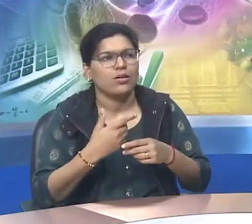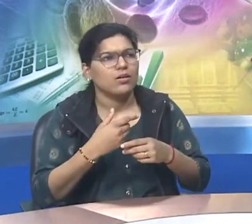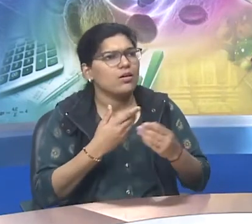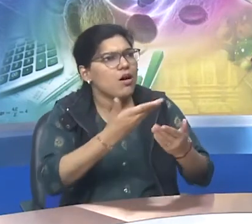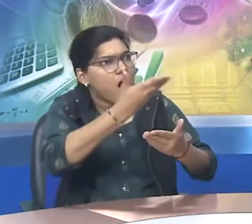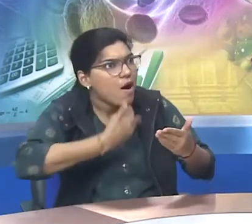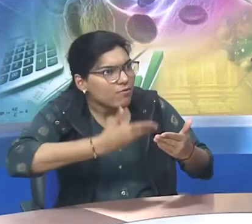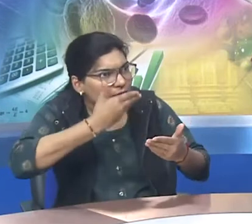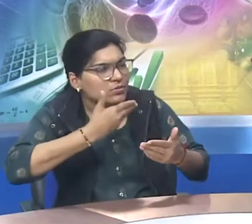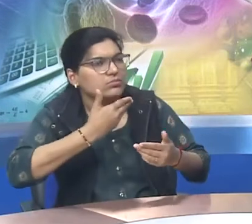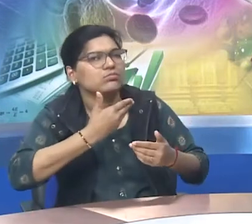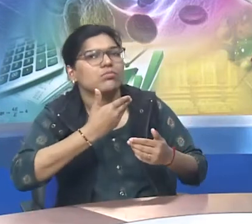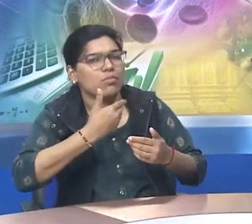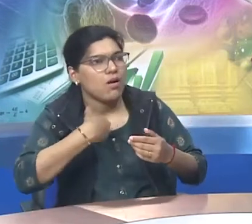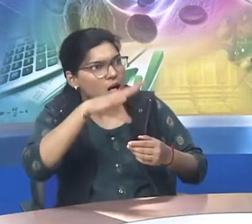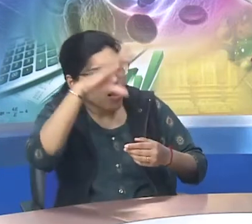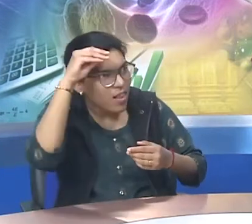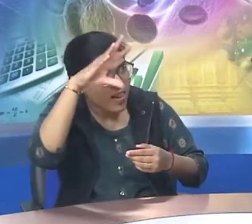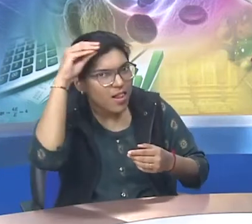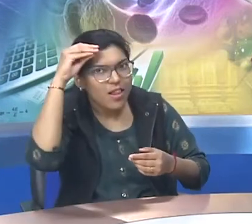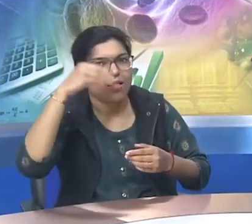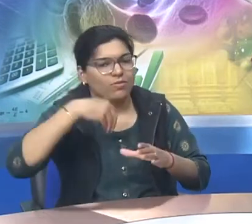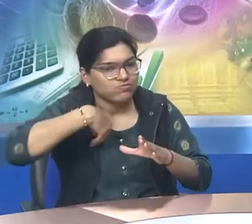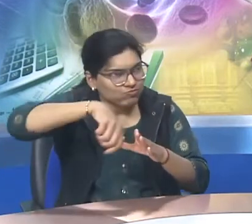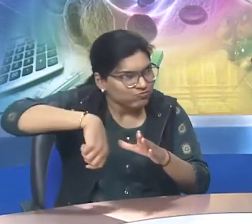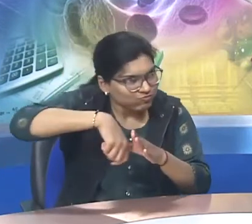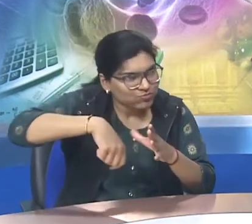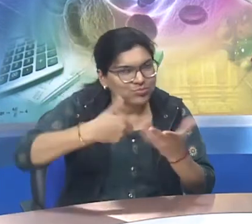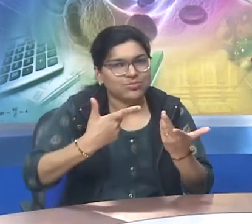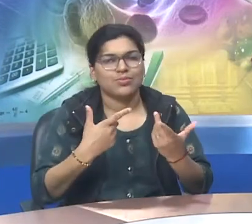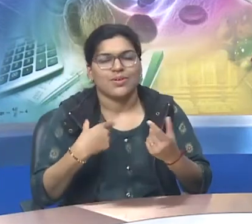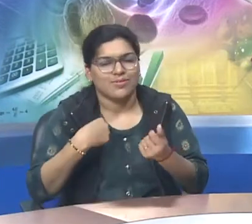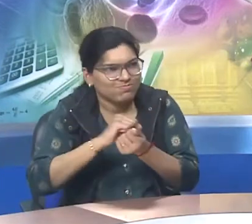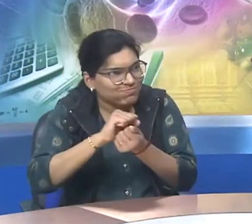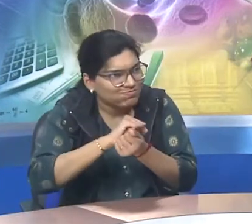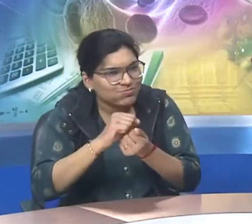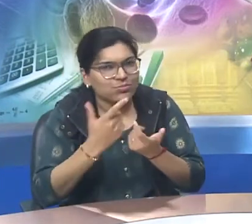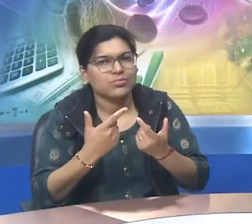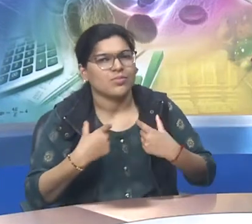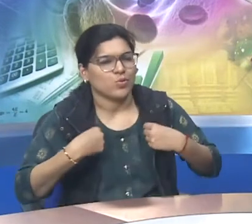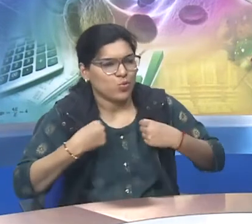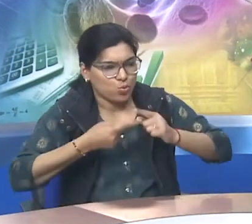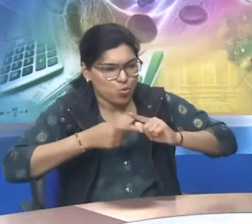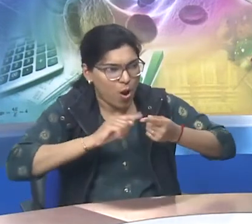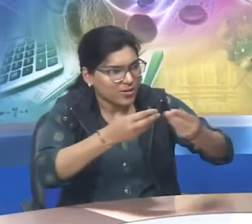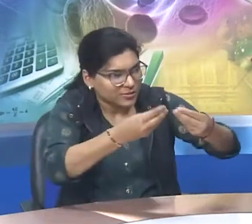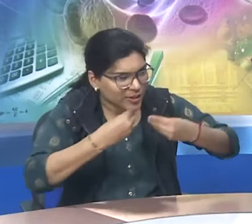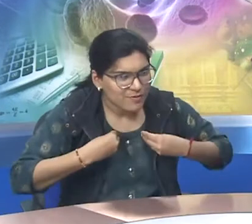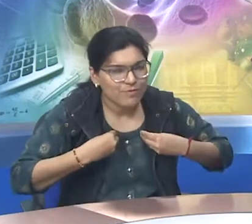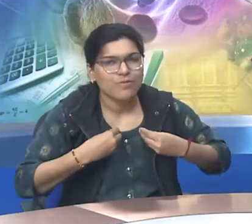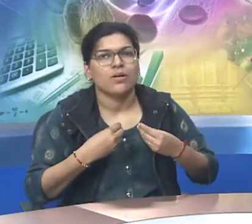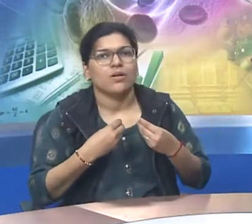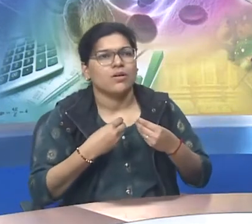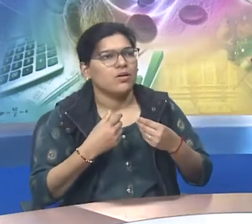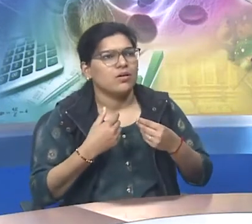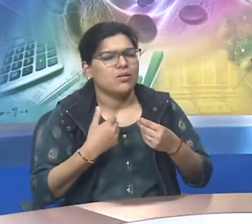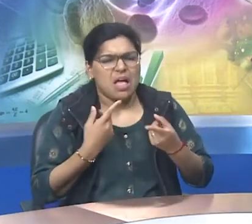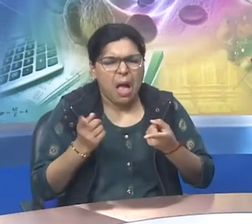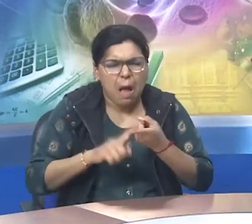but she lost them all in the present era. In this present time, she has lost everything.